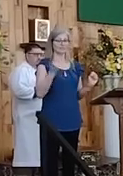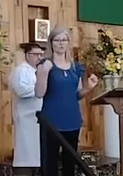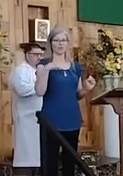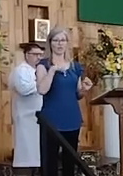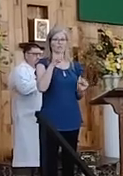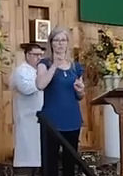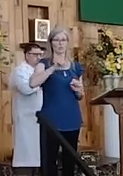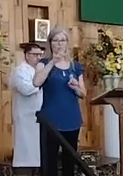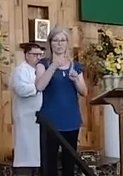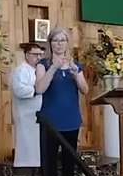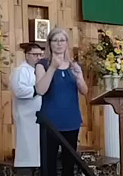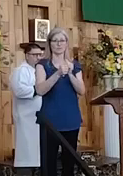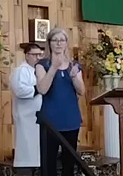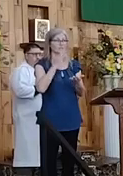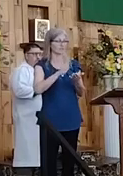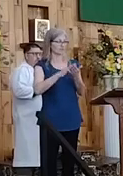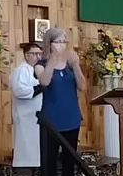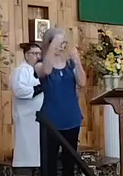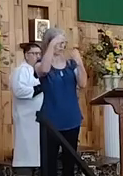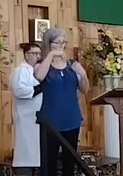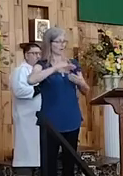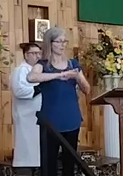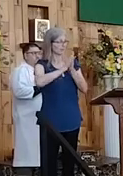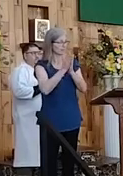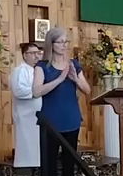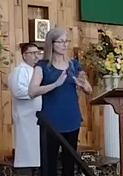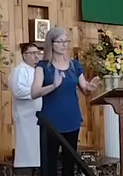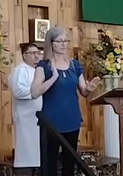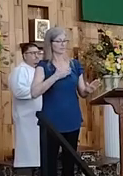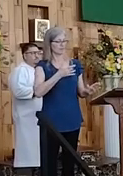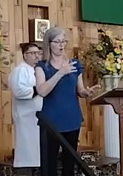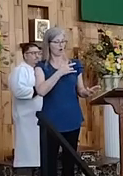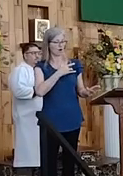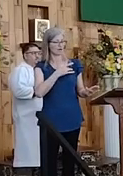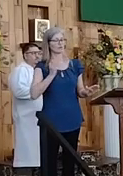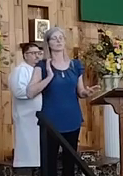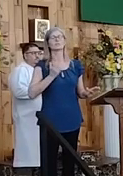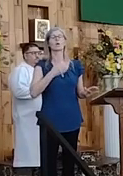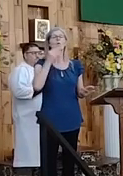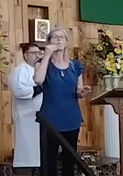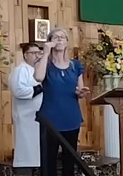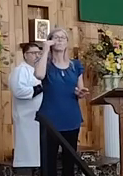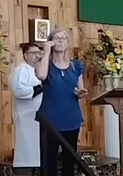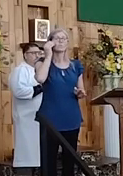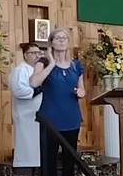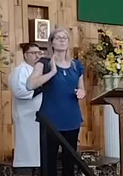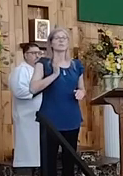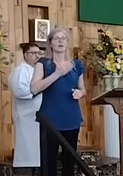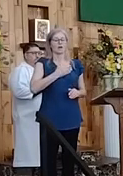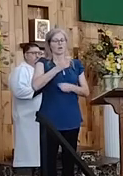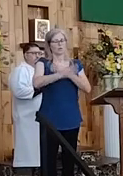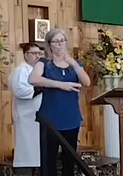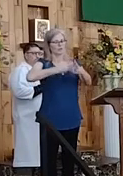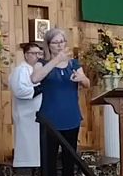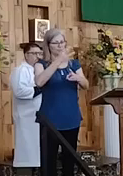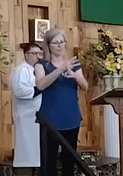from every evil, and grant us peace in our hearts, in our homes, and in our world.